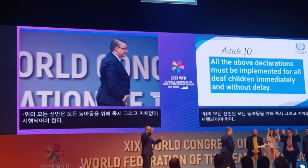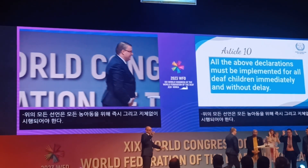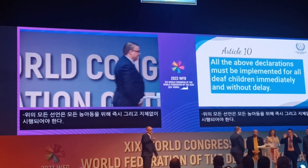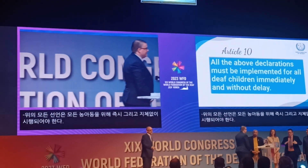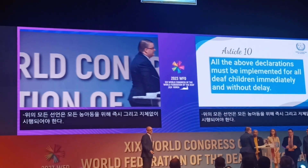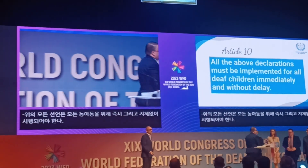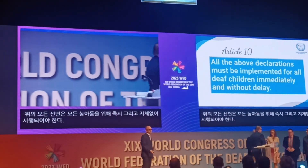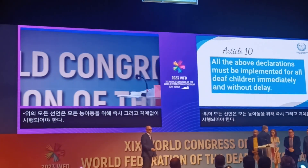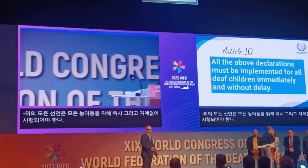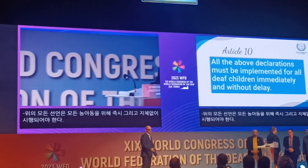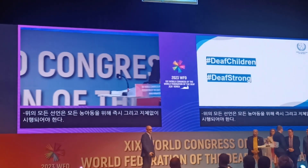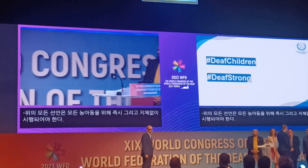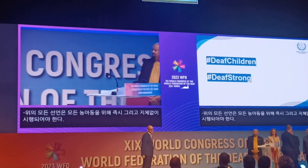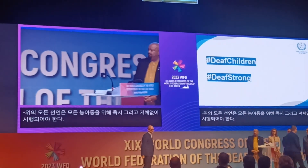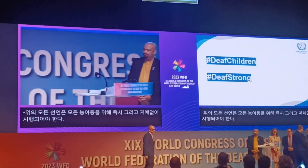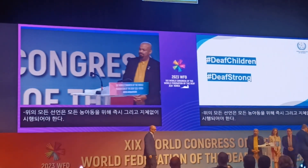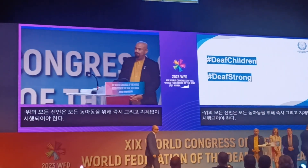Wonderful.